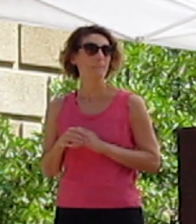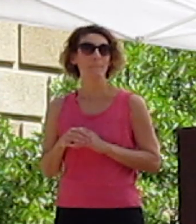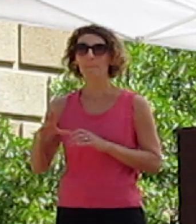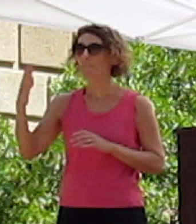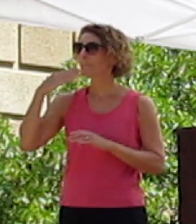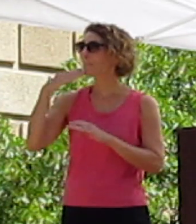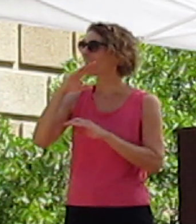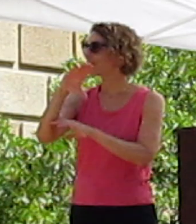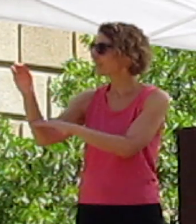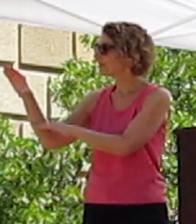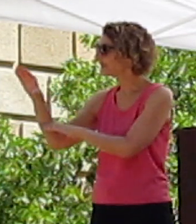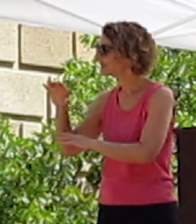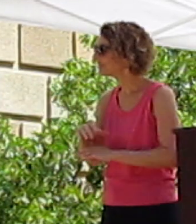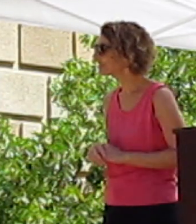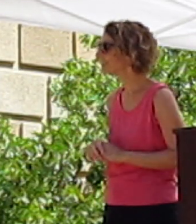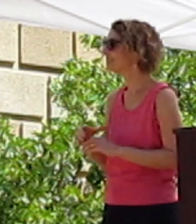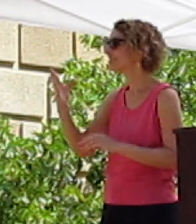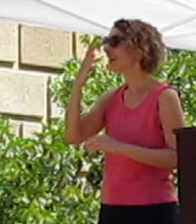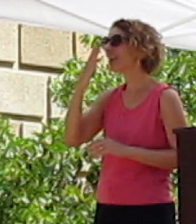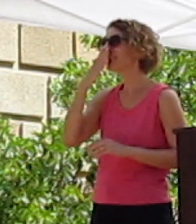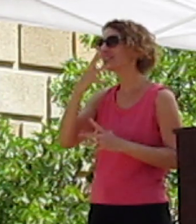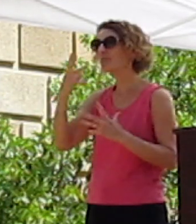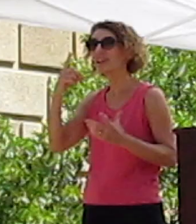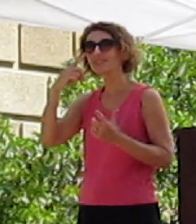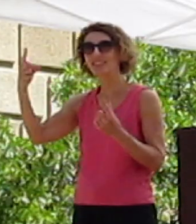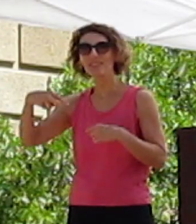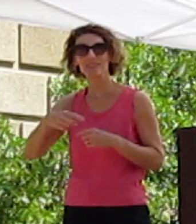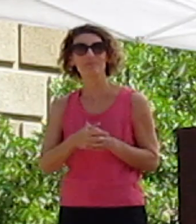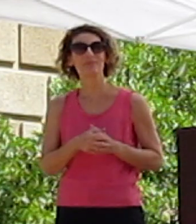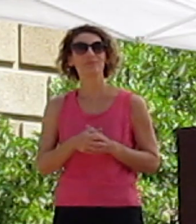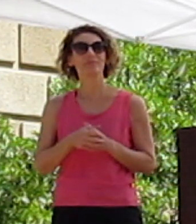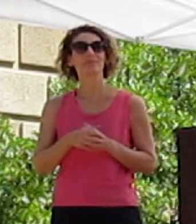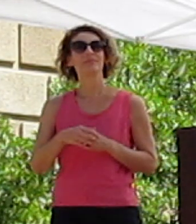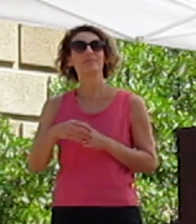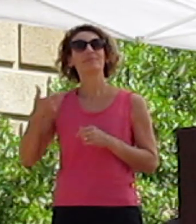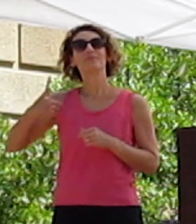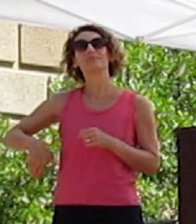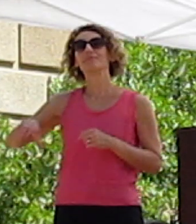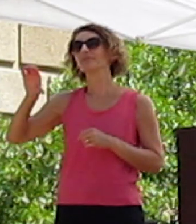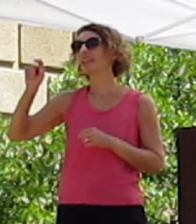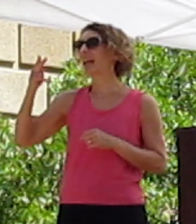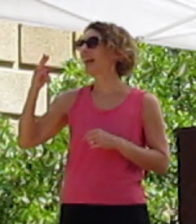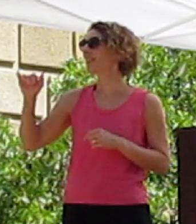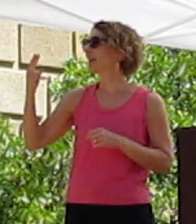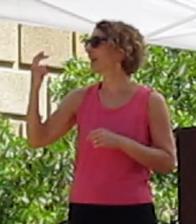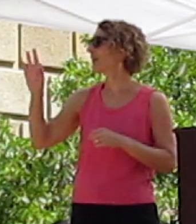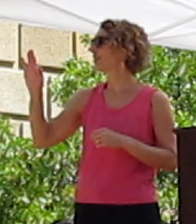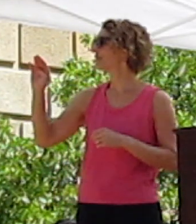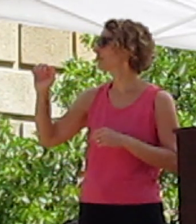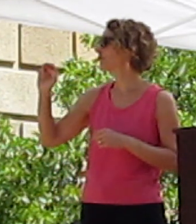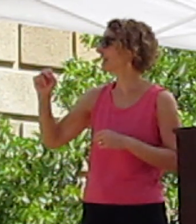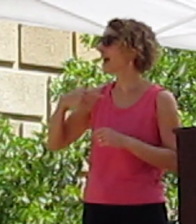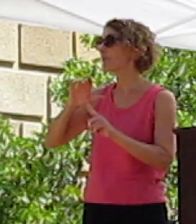Good afternoon. Thank you so much for being here. My name is Kathy Hoffman, and I am